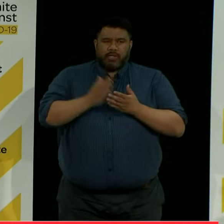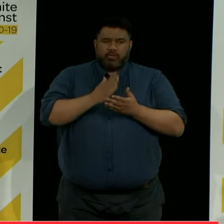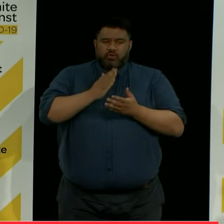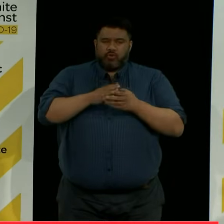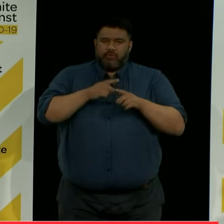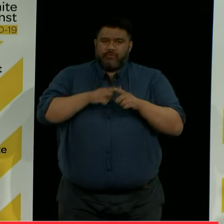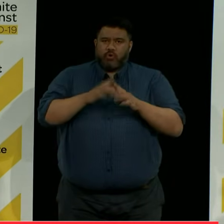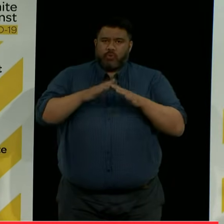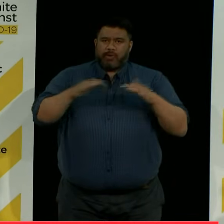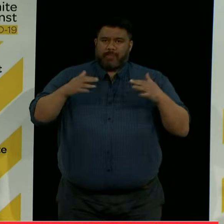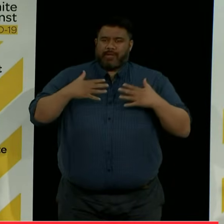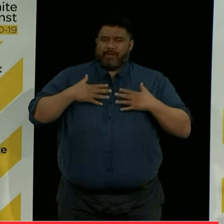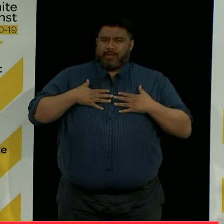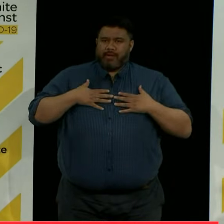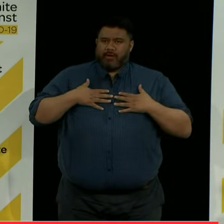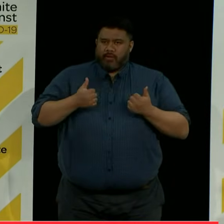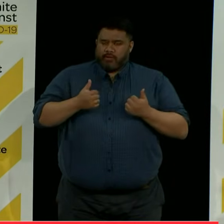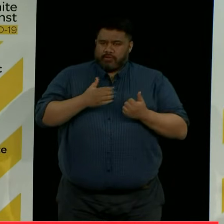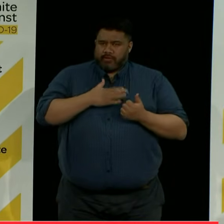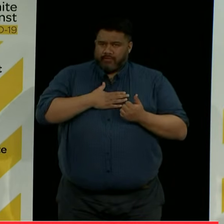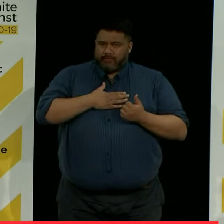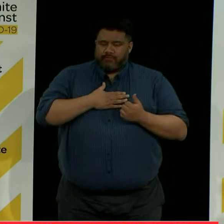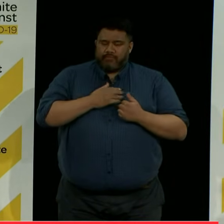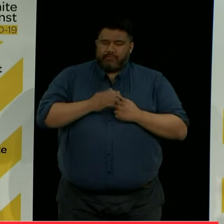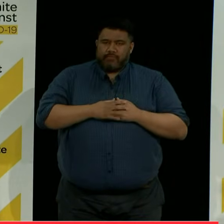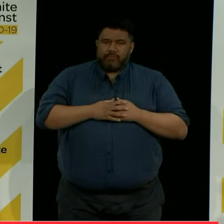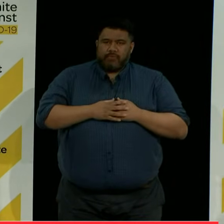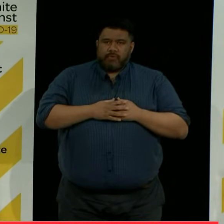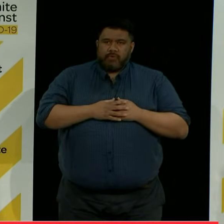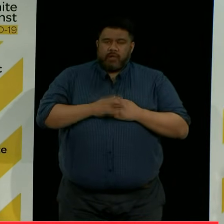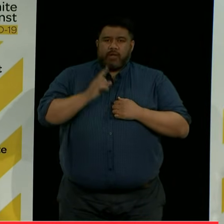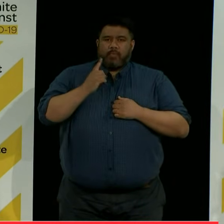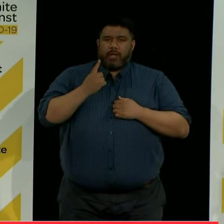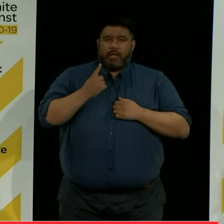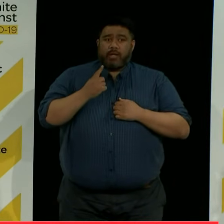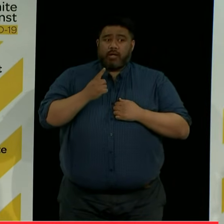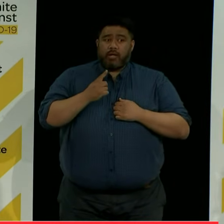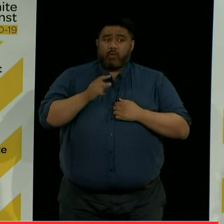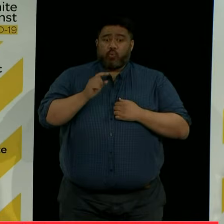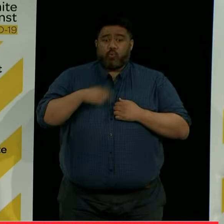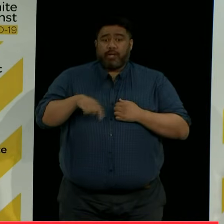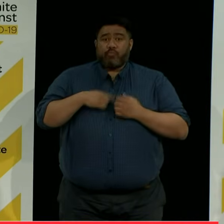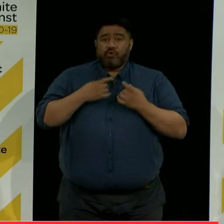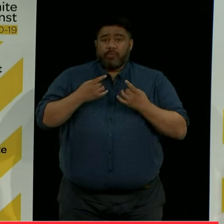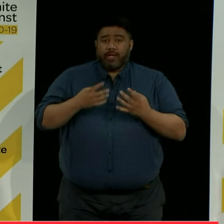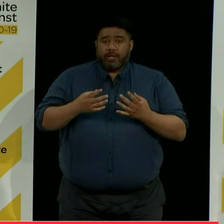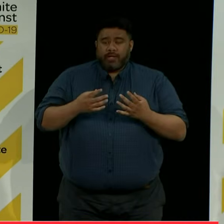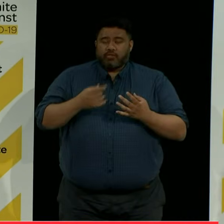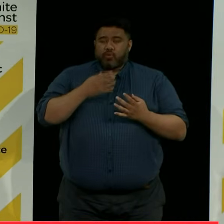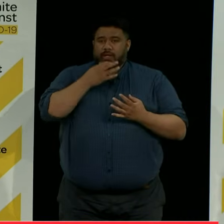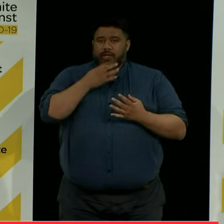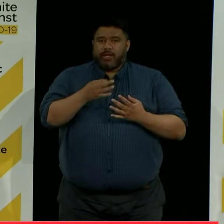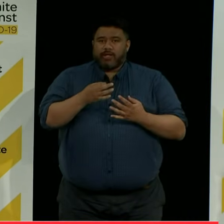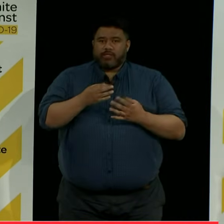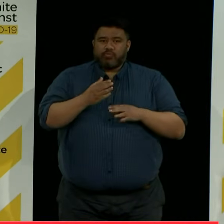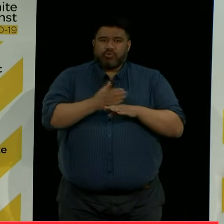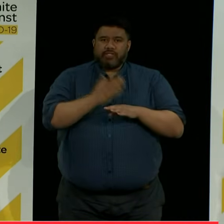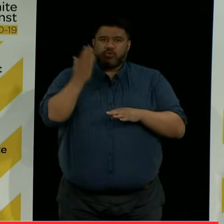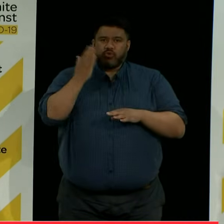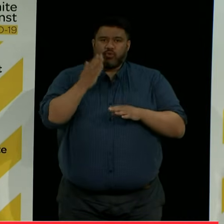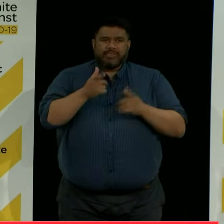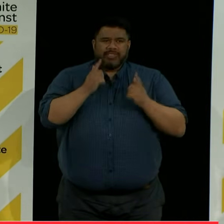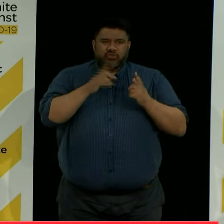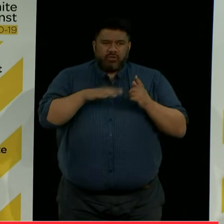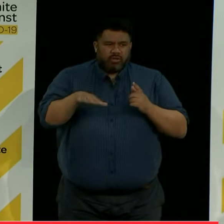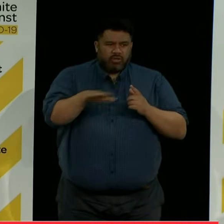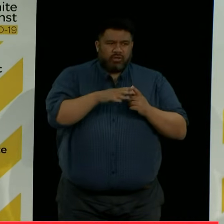one of the really important things we've said here in preparation for that return is that we're asking our early childhood education teachers